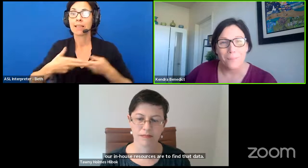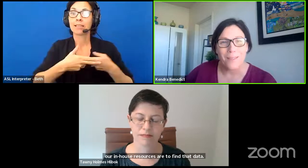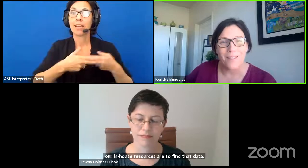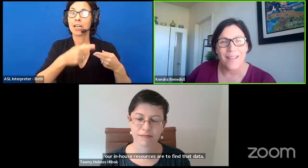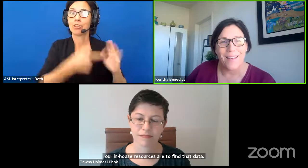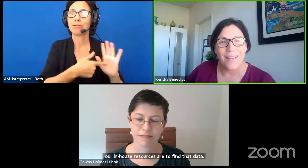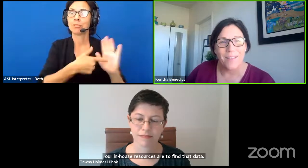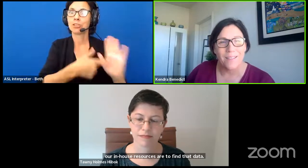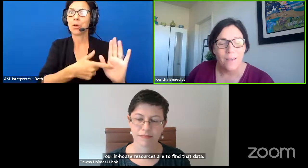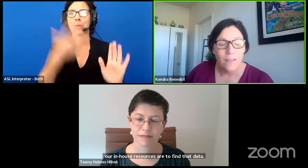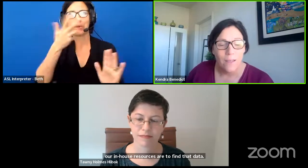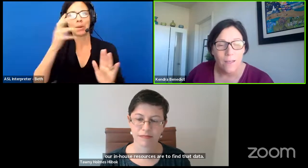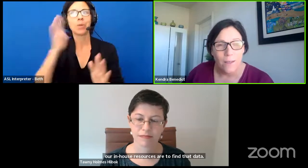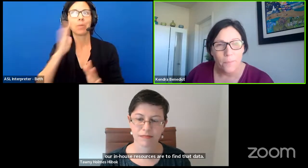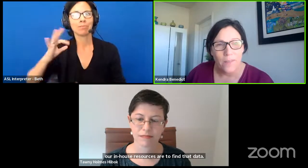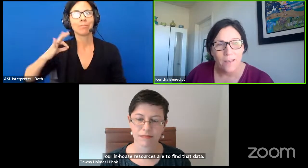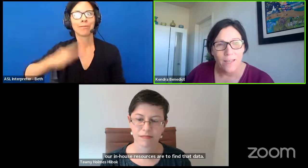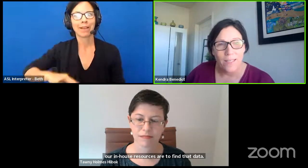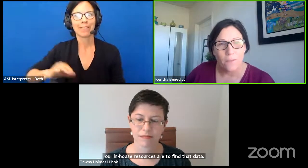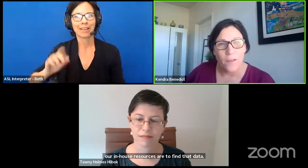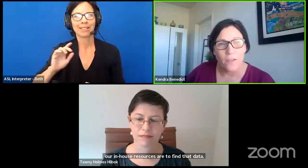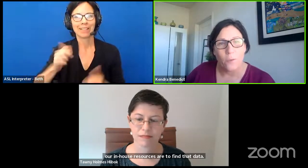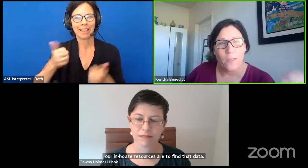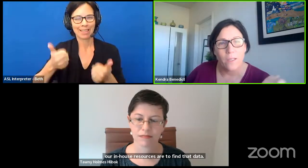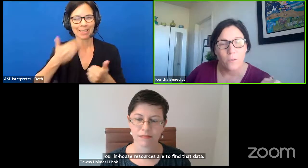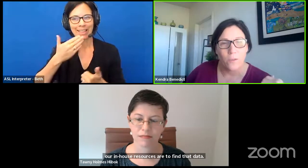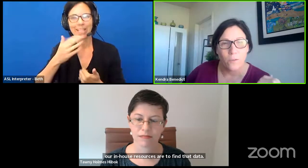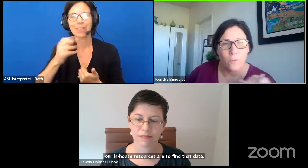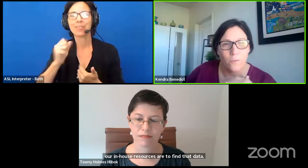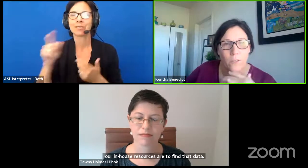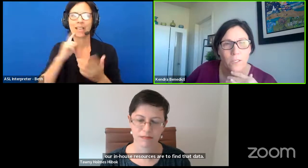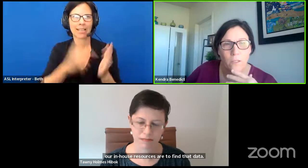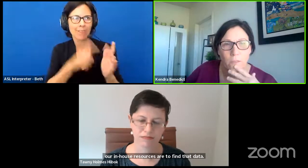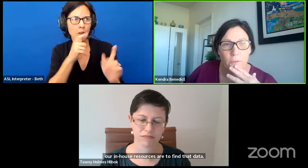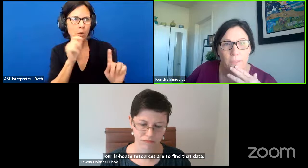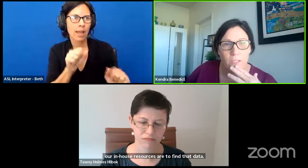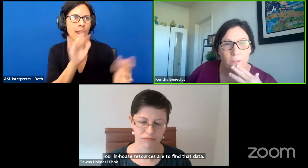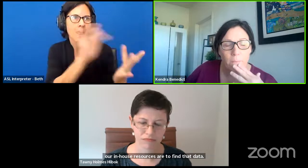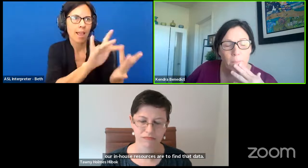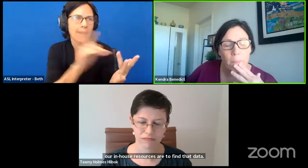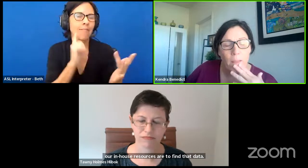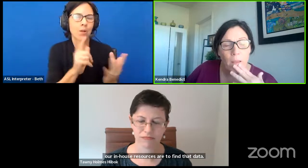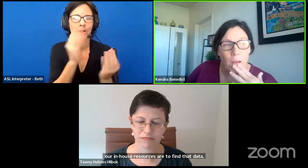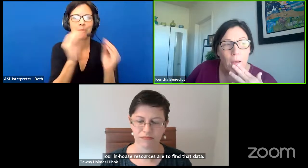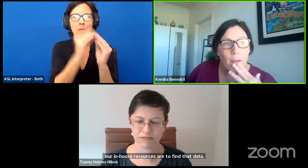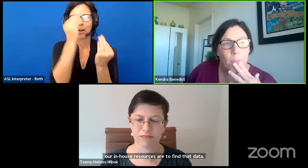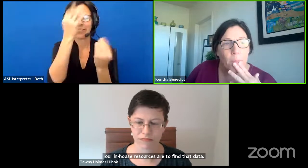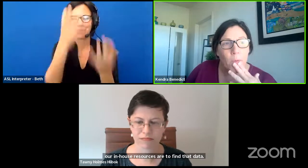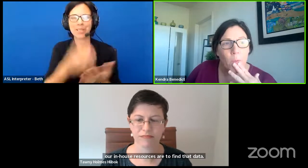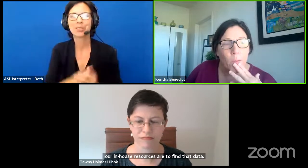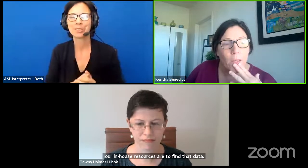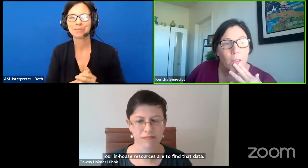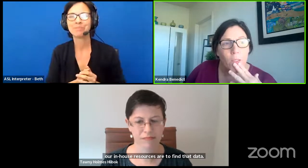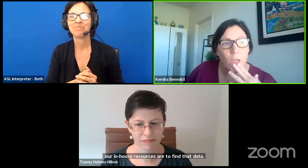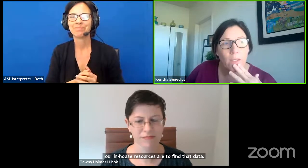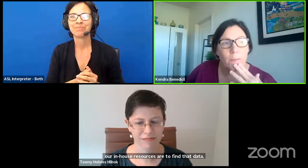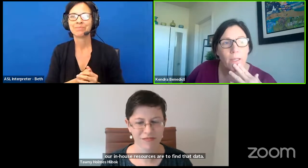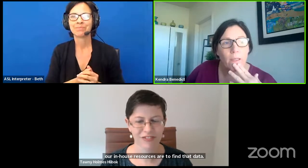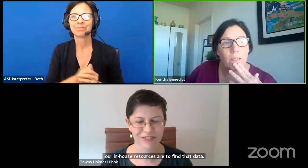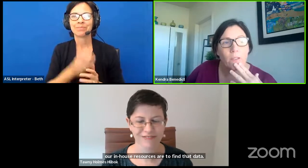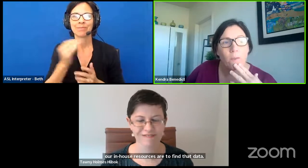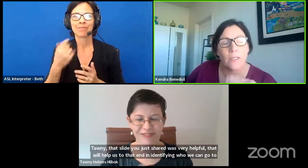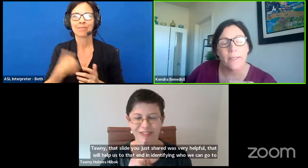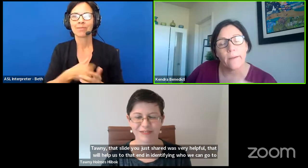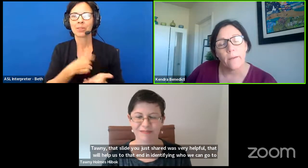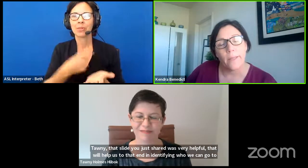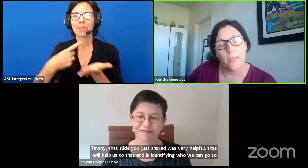That will help us to that end in identifying who we can go to for additional information. We talked